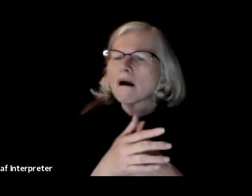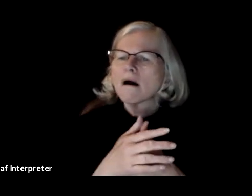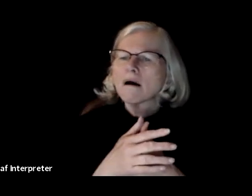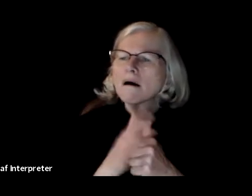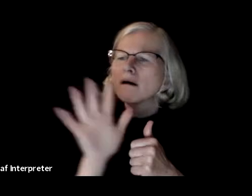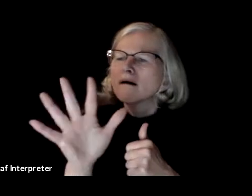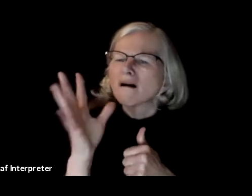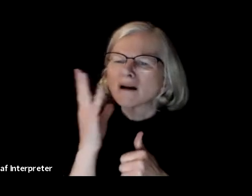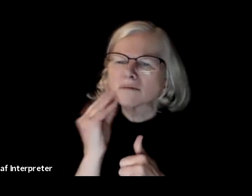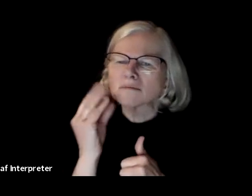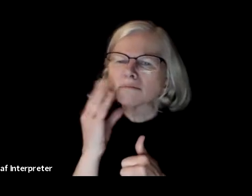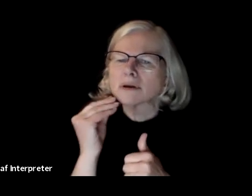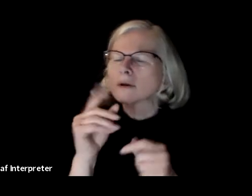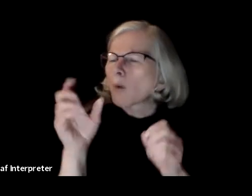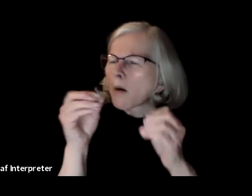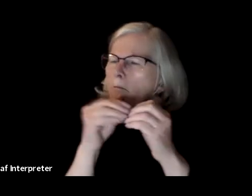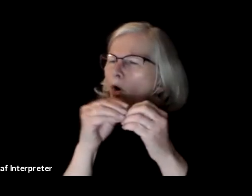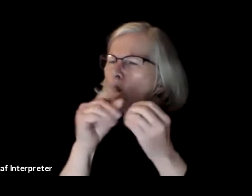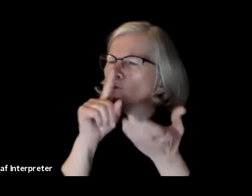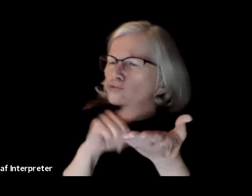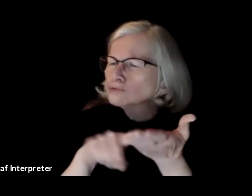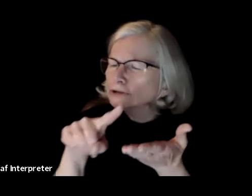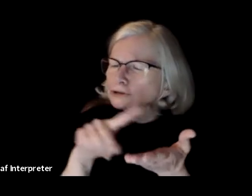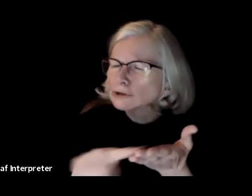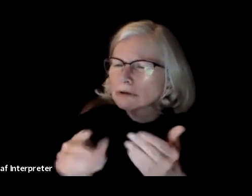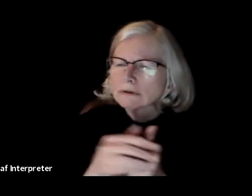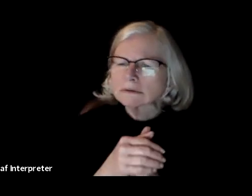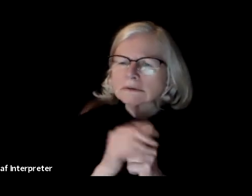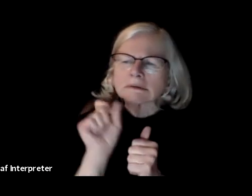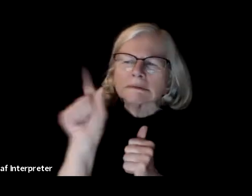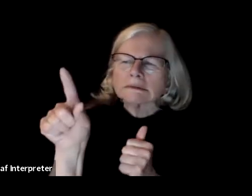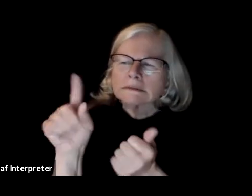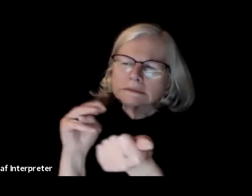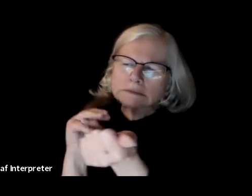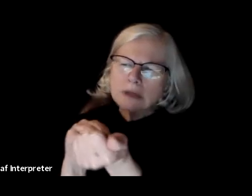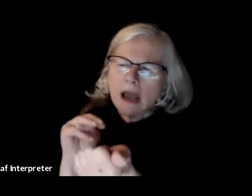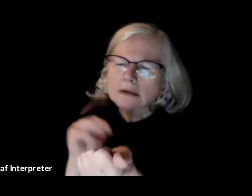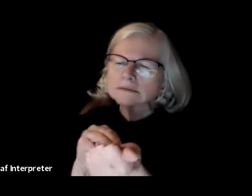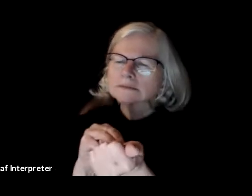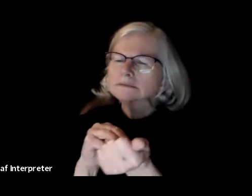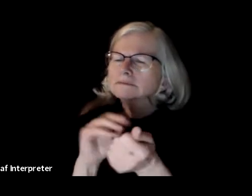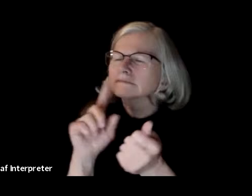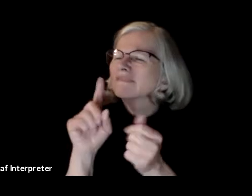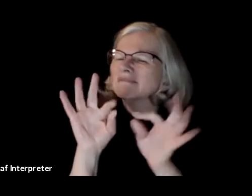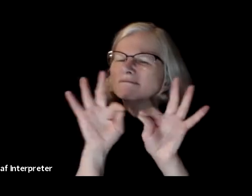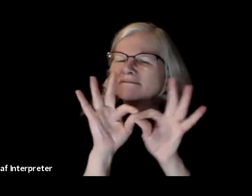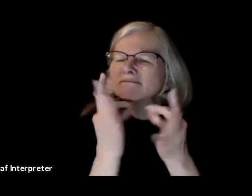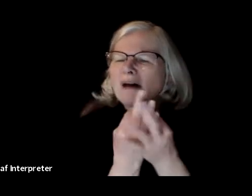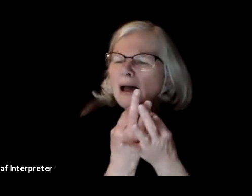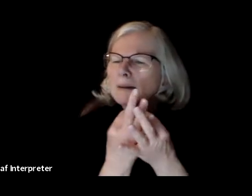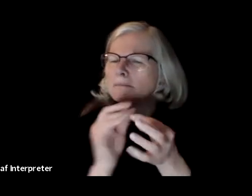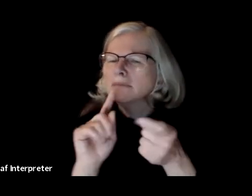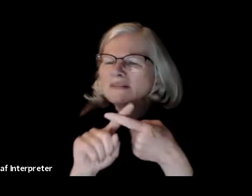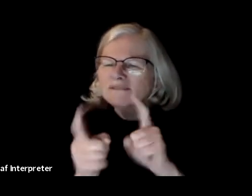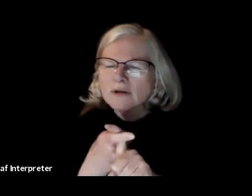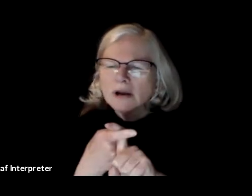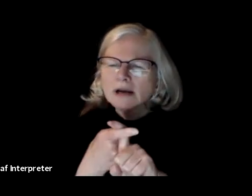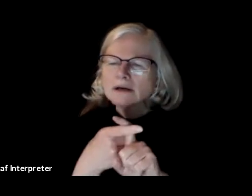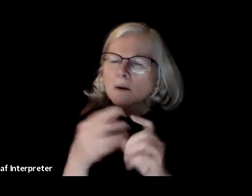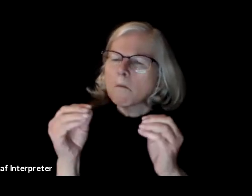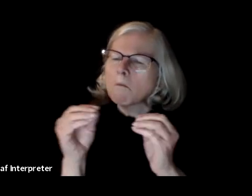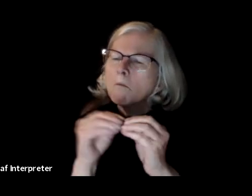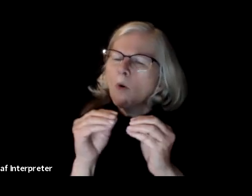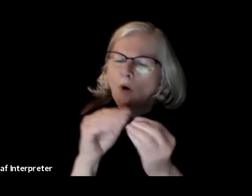with a healthcare provider or another trusted person. They wanted to build up their own knowledge base